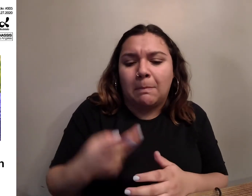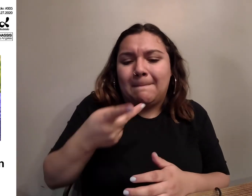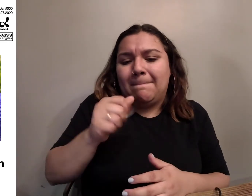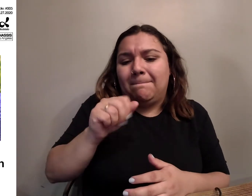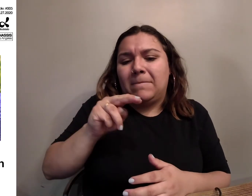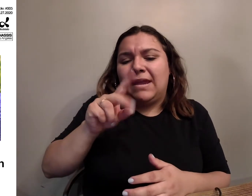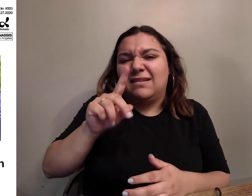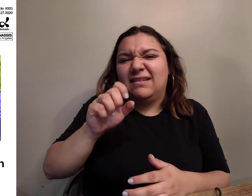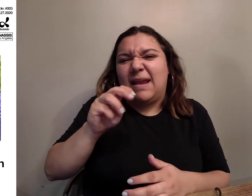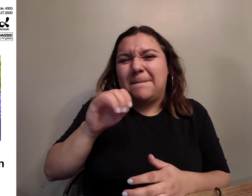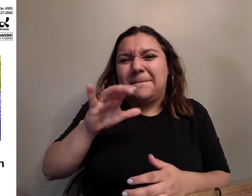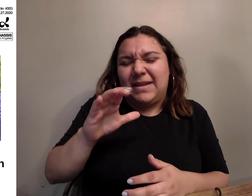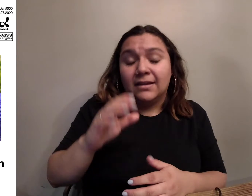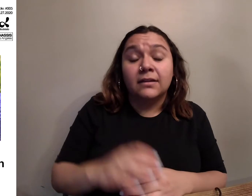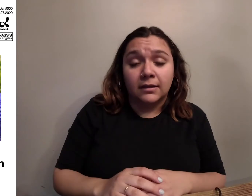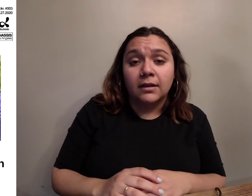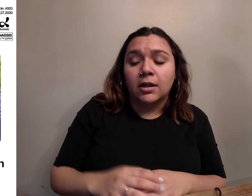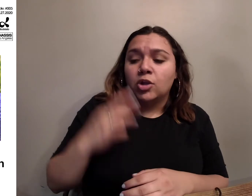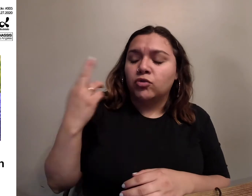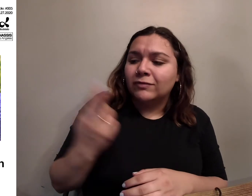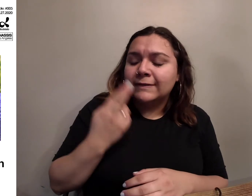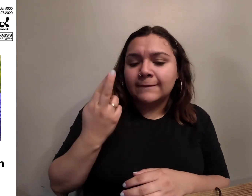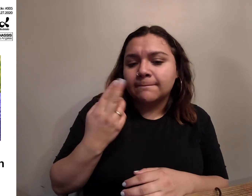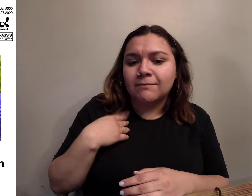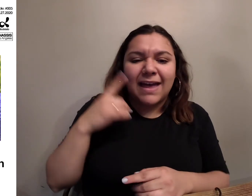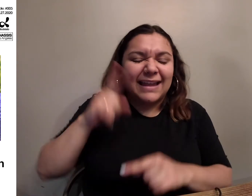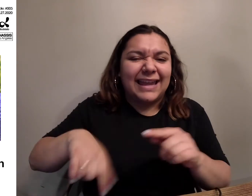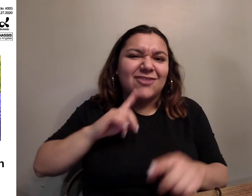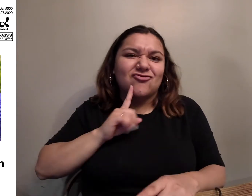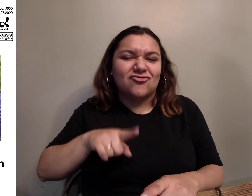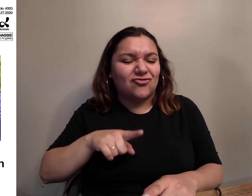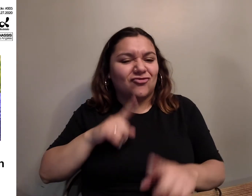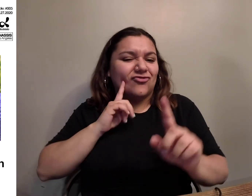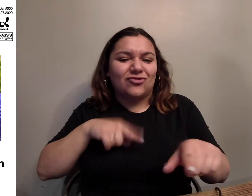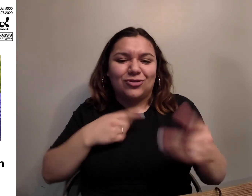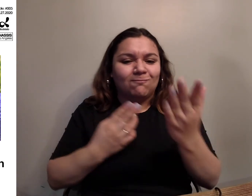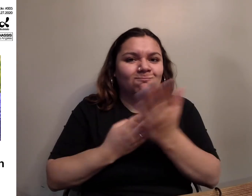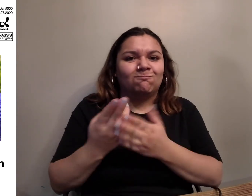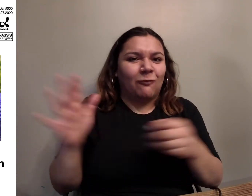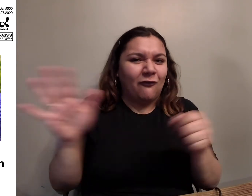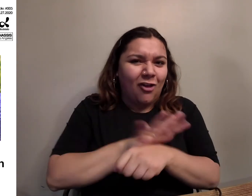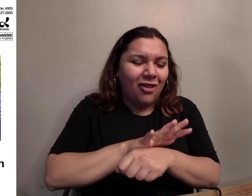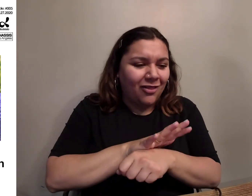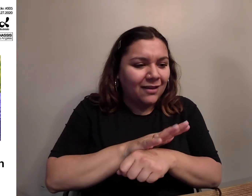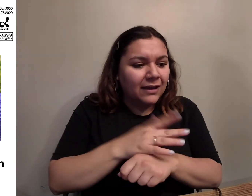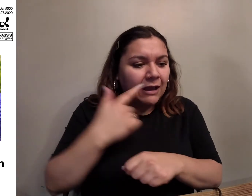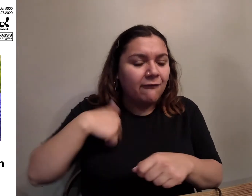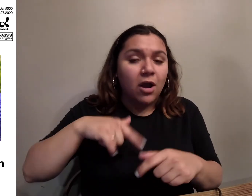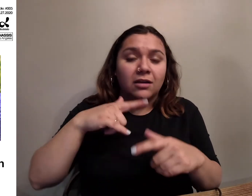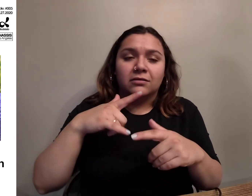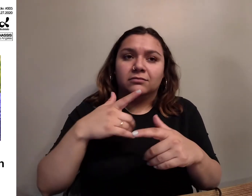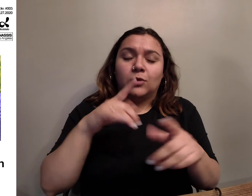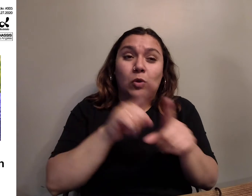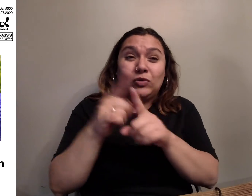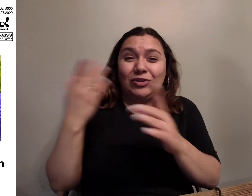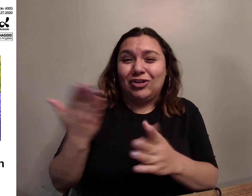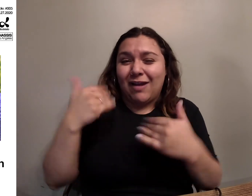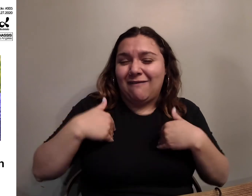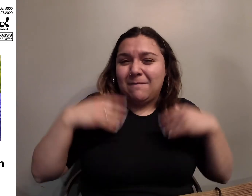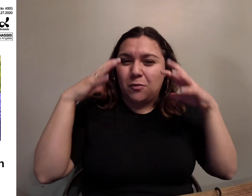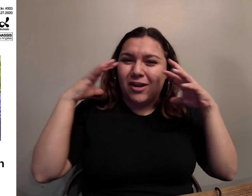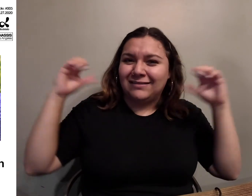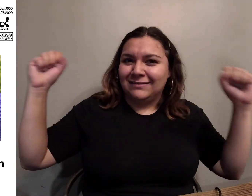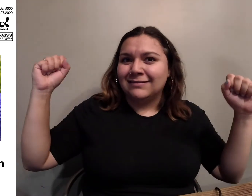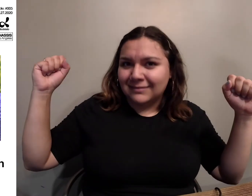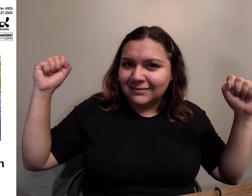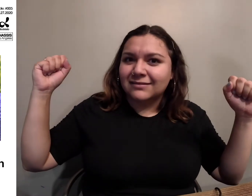the disingenuous sort of response of our president here and